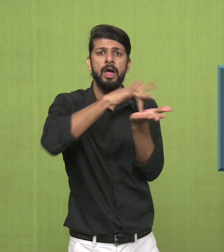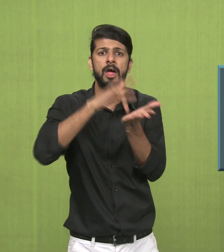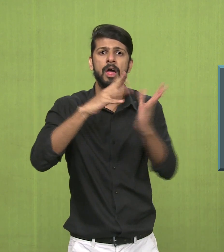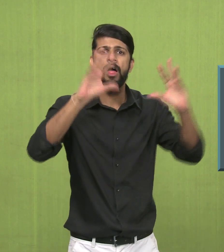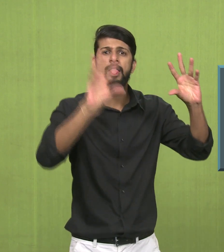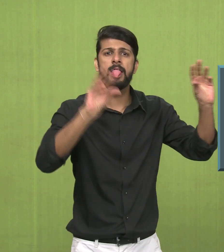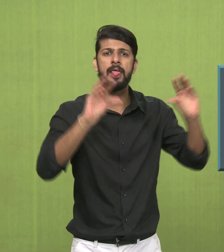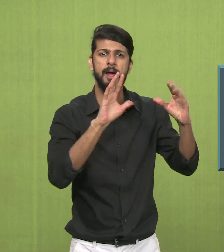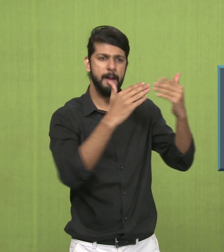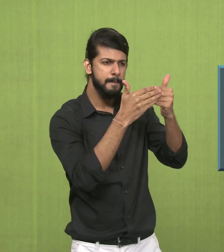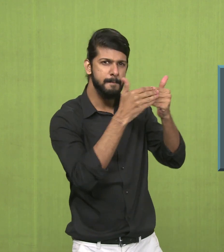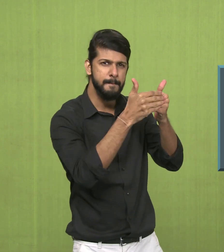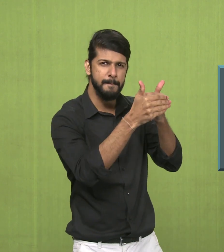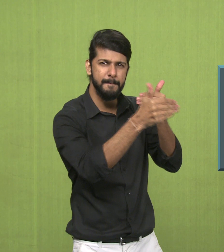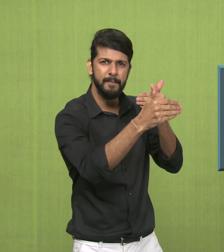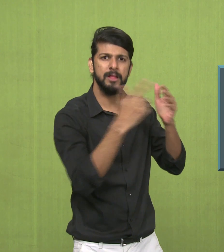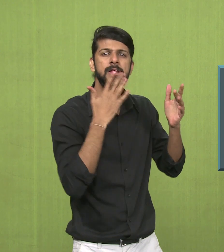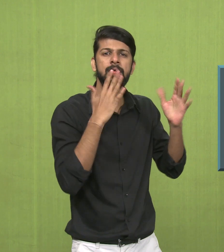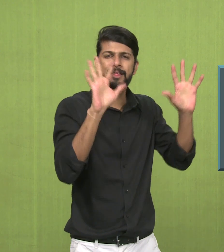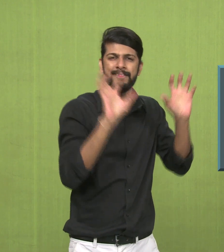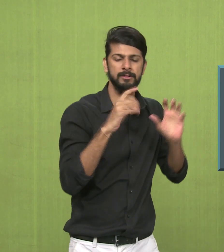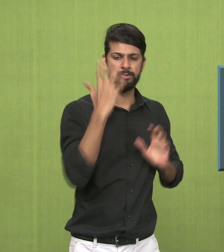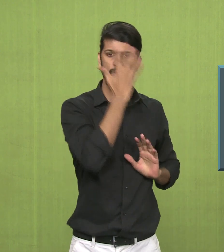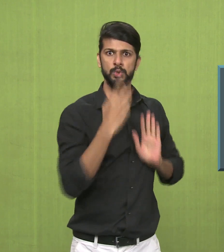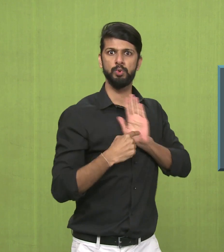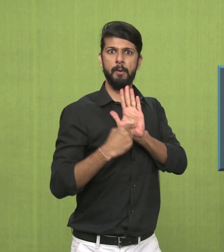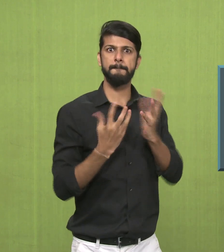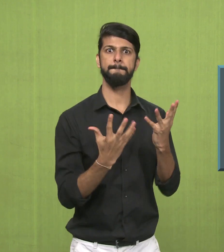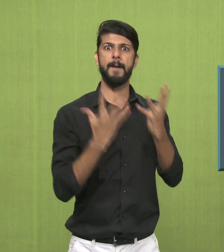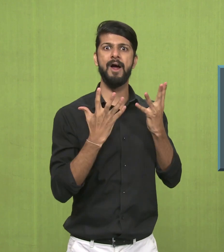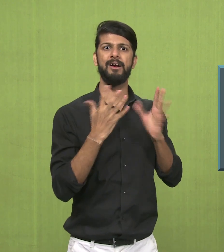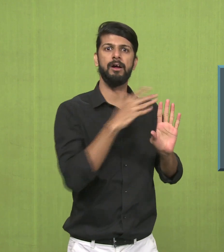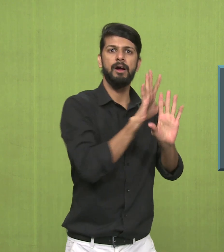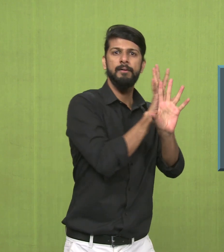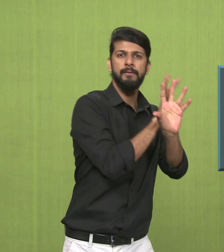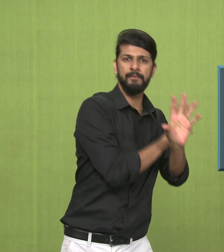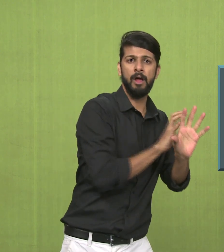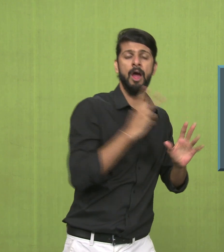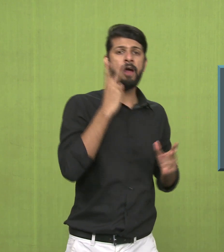and in the foreground have contrast. So, the figures have been given more